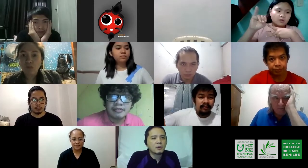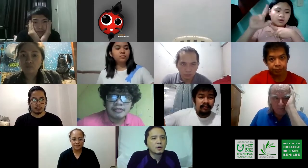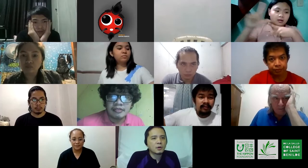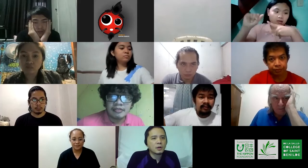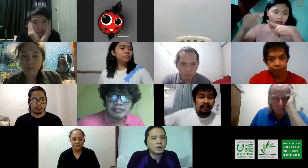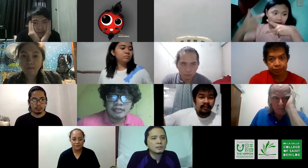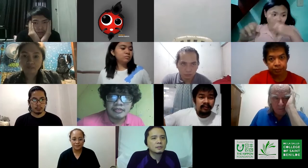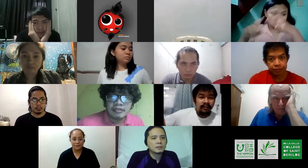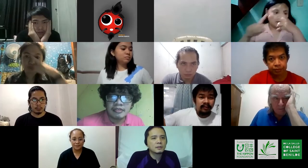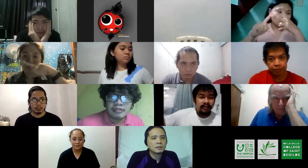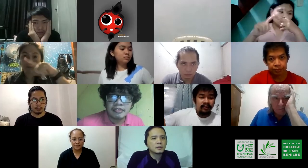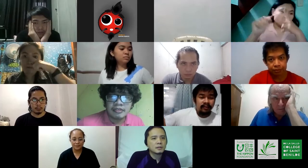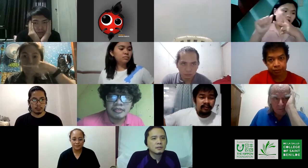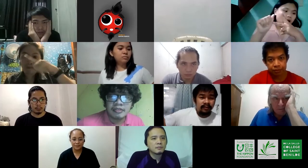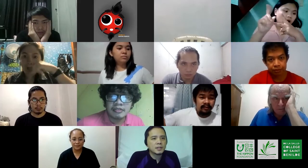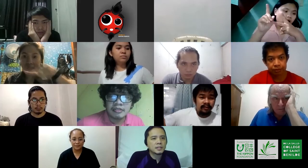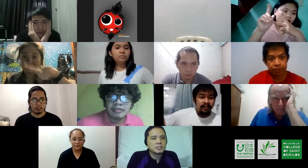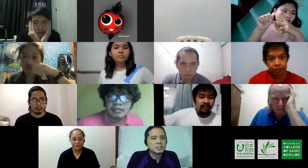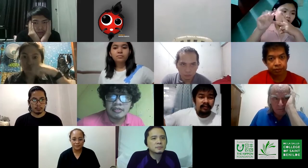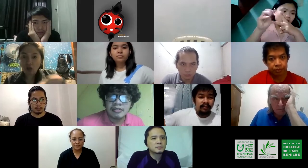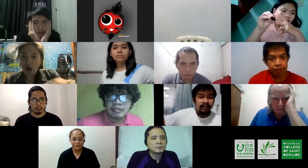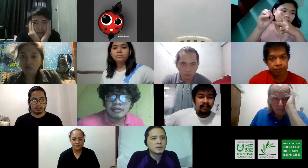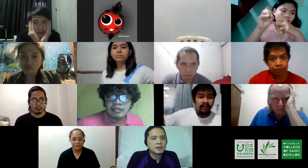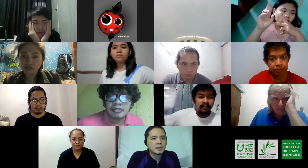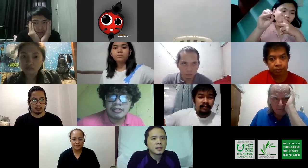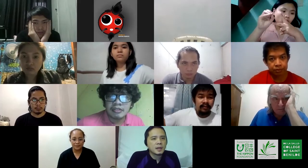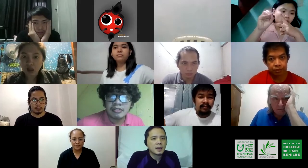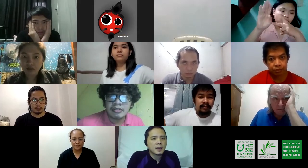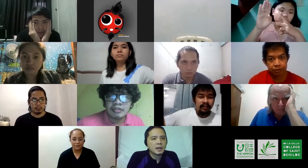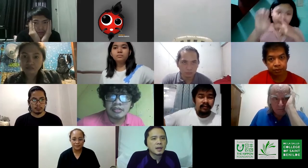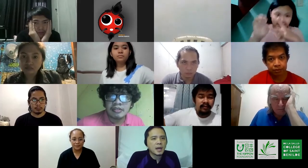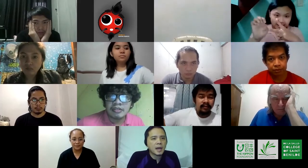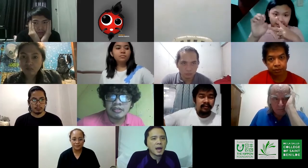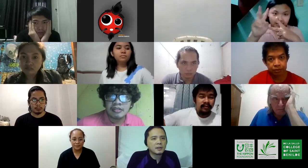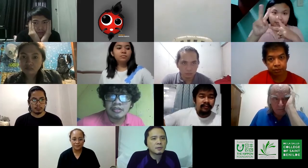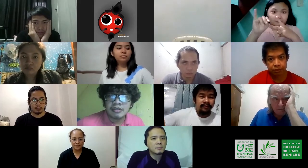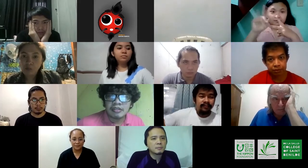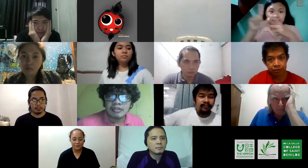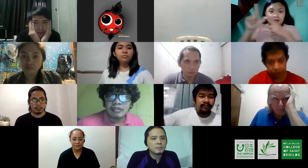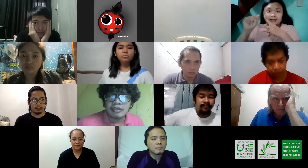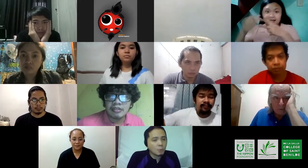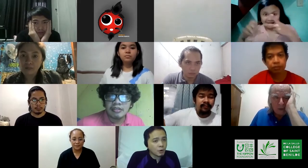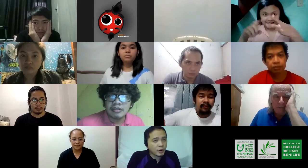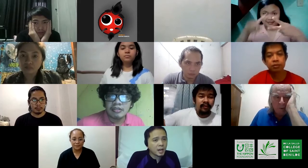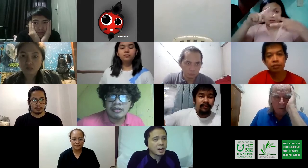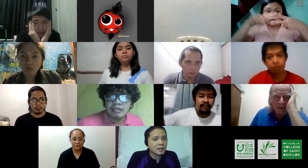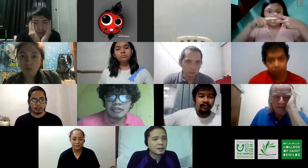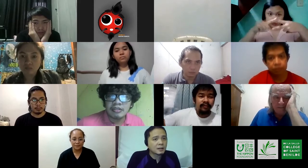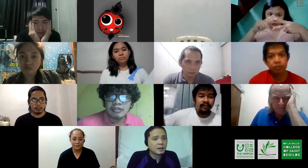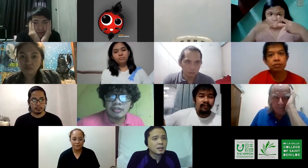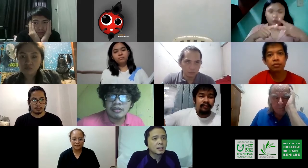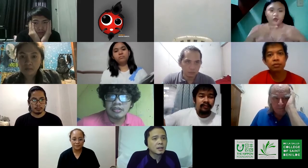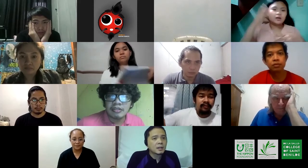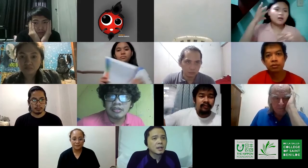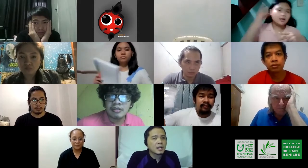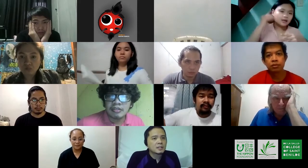Bangkor Village and Adamaro Bay.